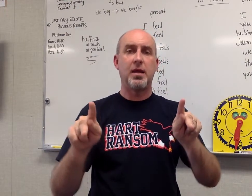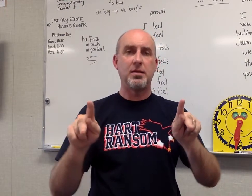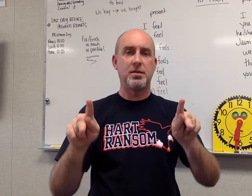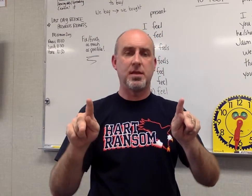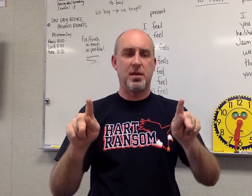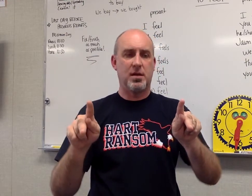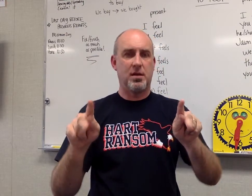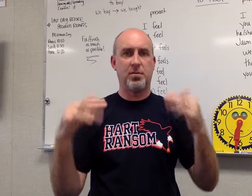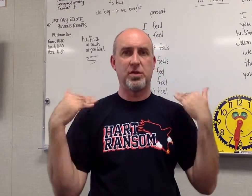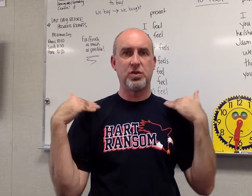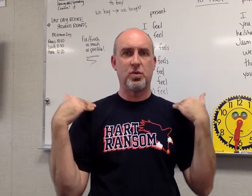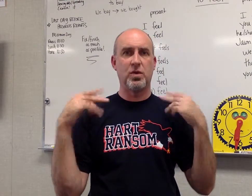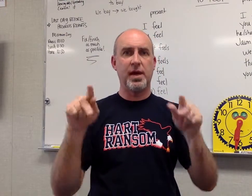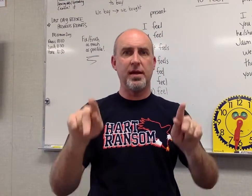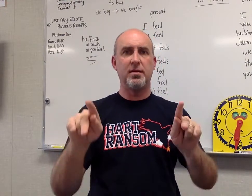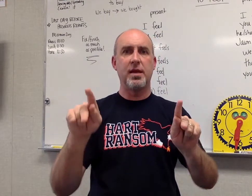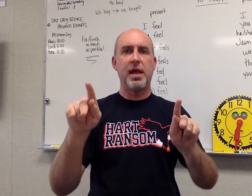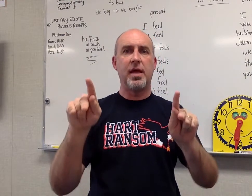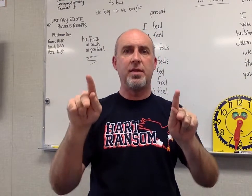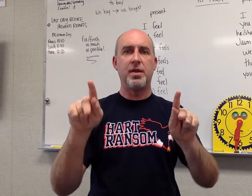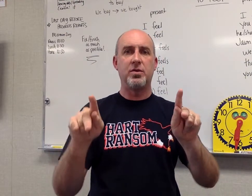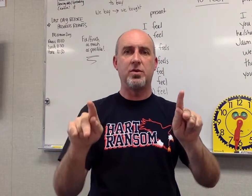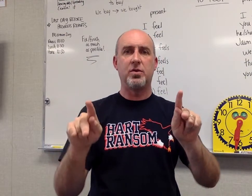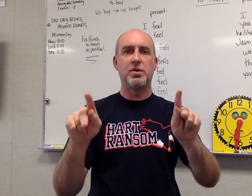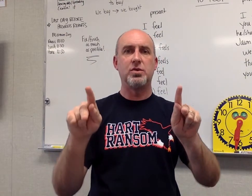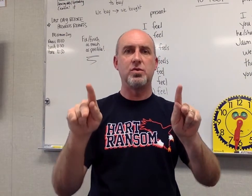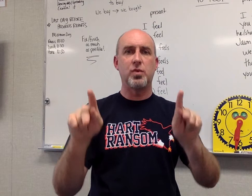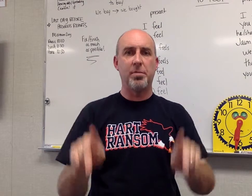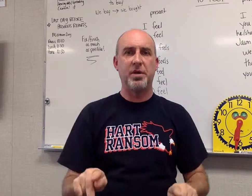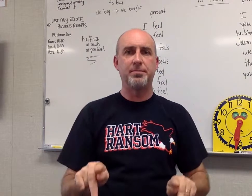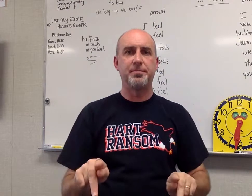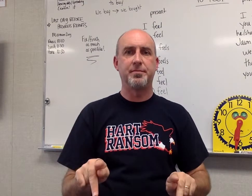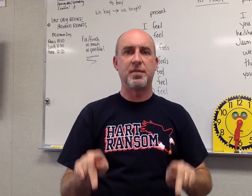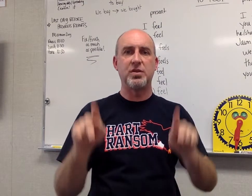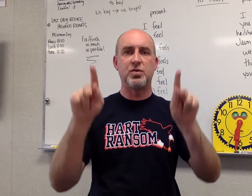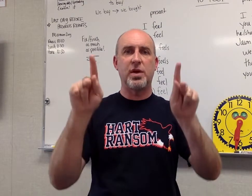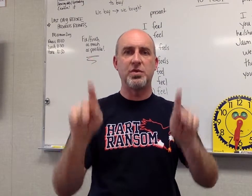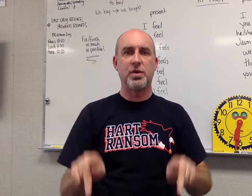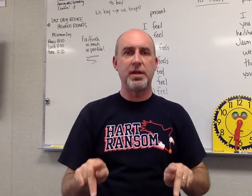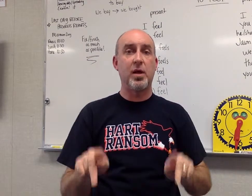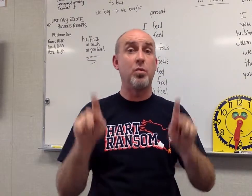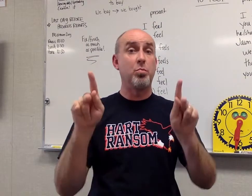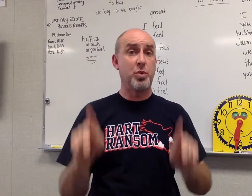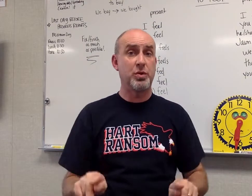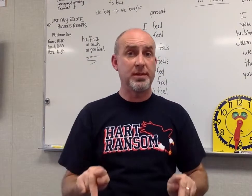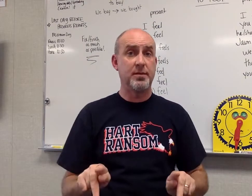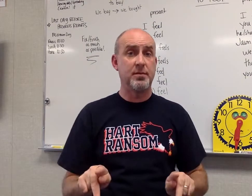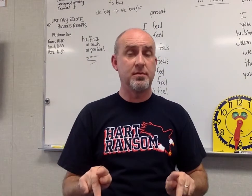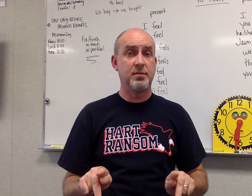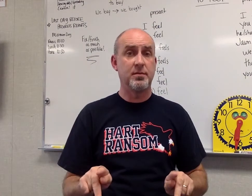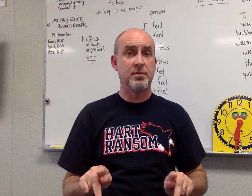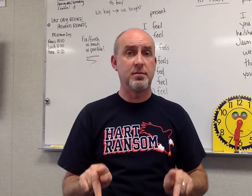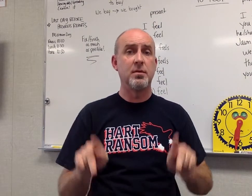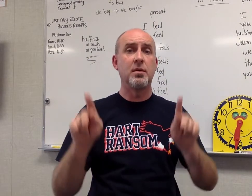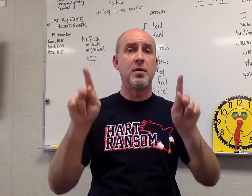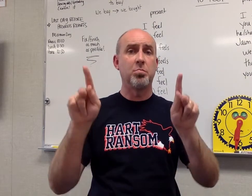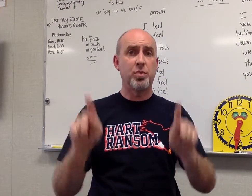And about shoulder height. And then you're going to drop it. They just drop straight down. Person.